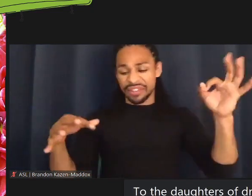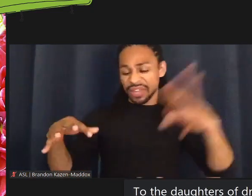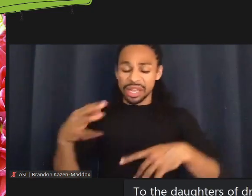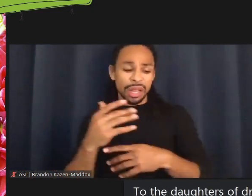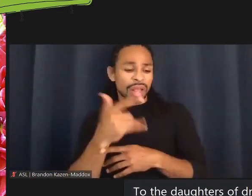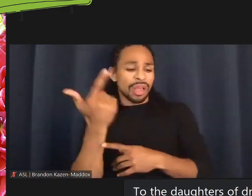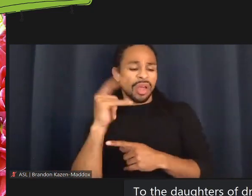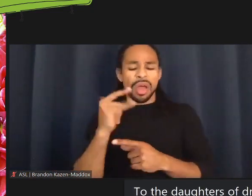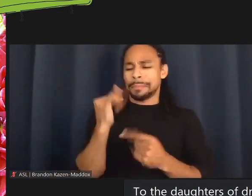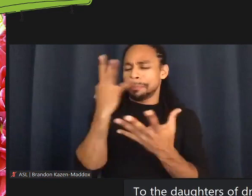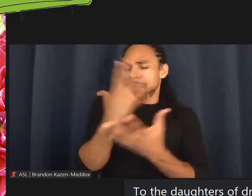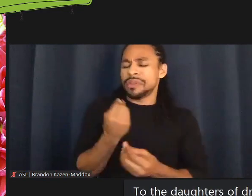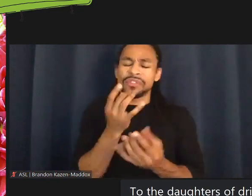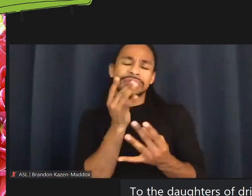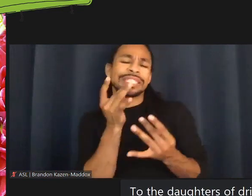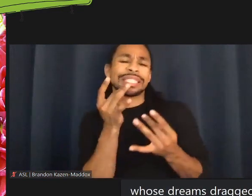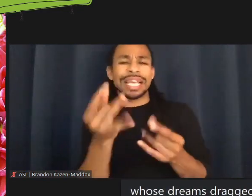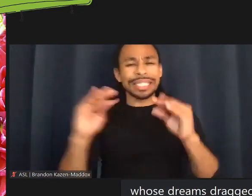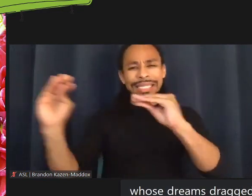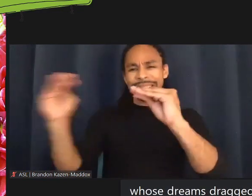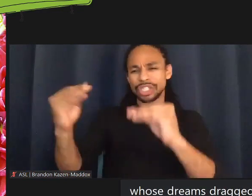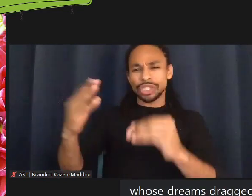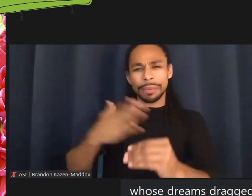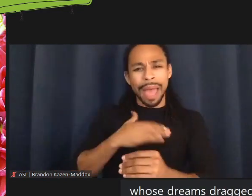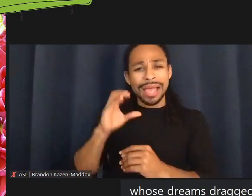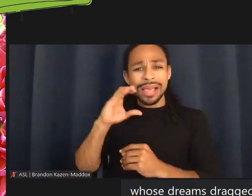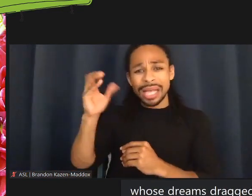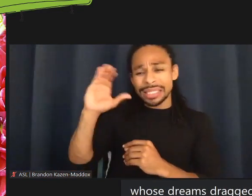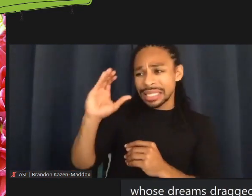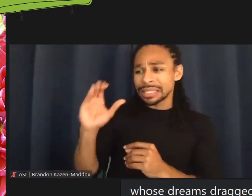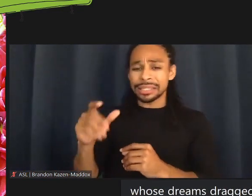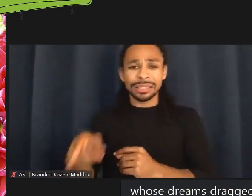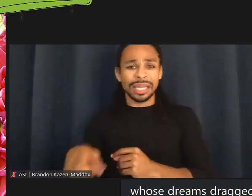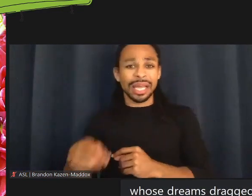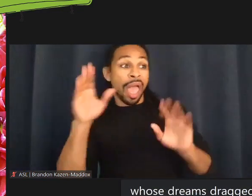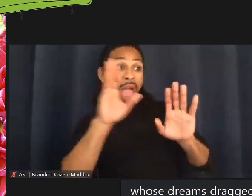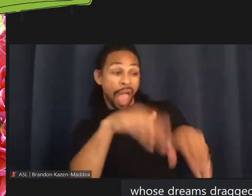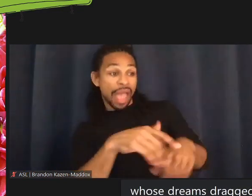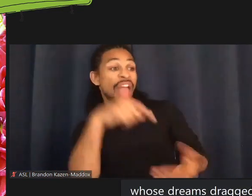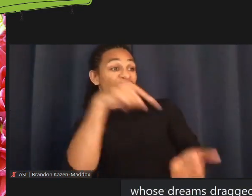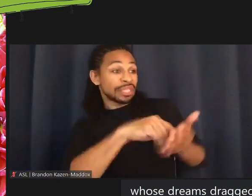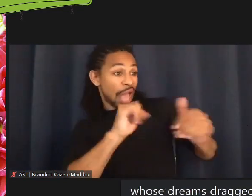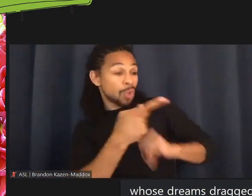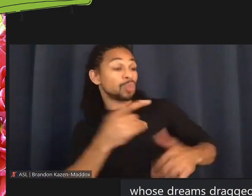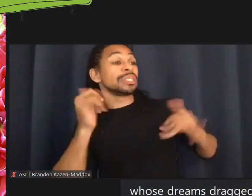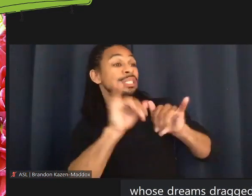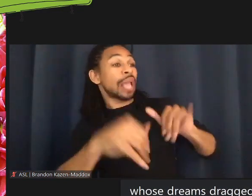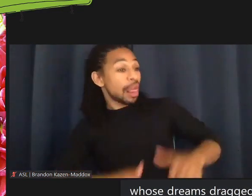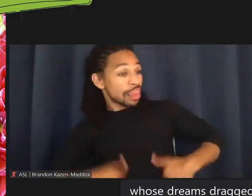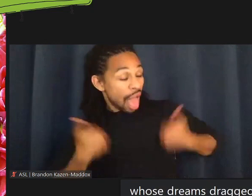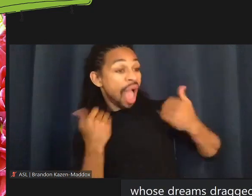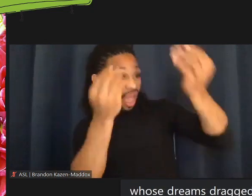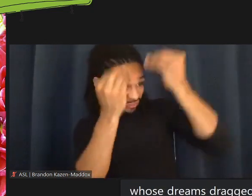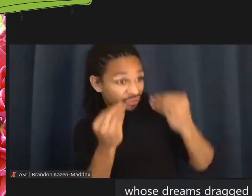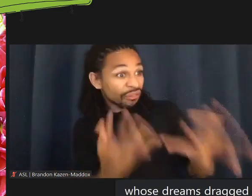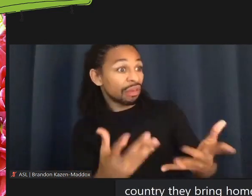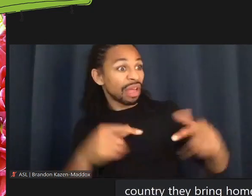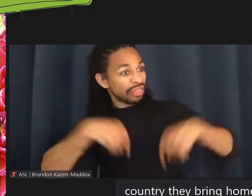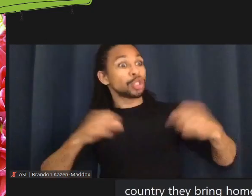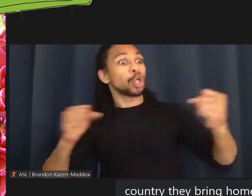remix, teach my cousins, hoy, this is how you stay alive in this cold